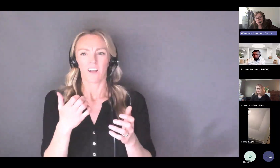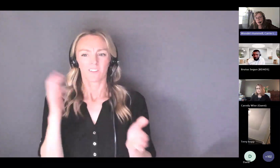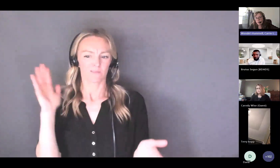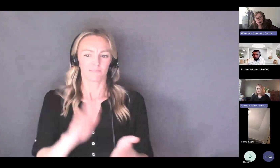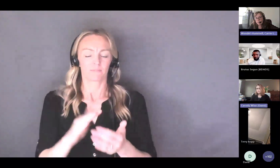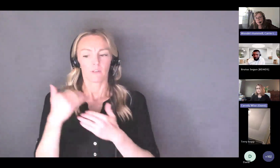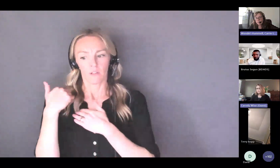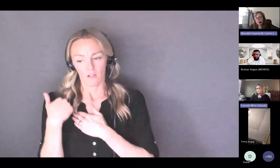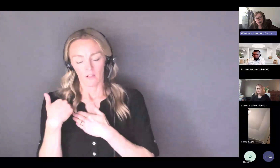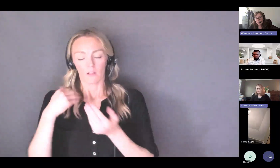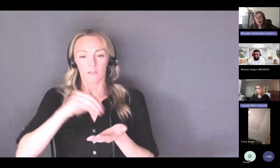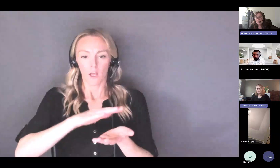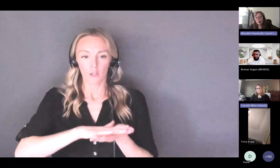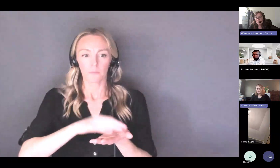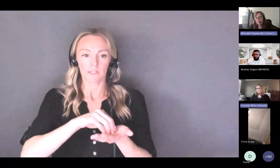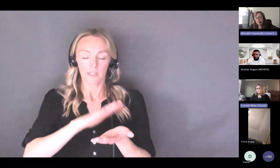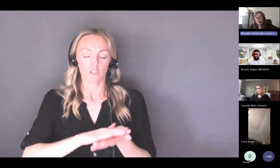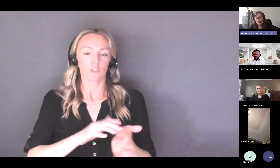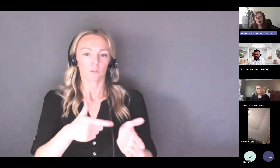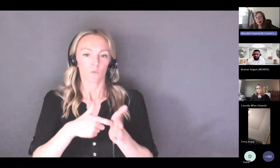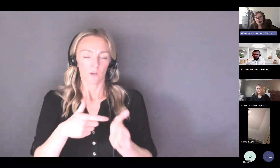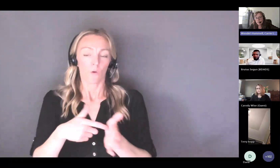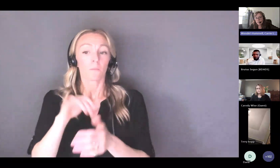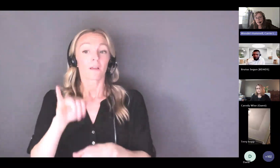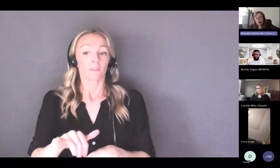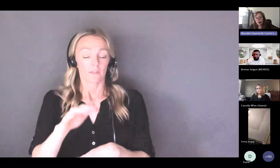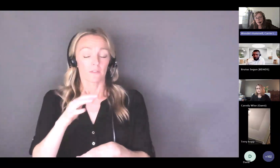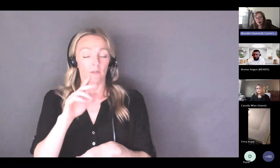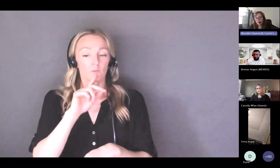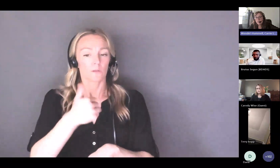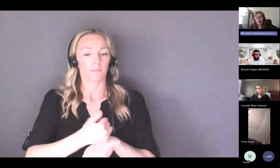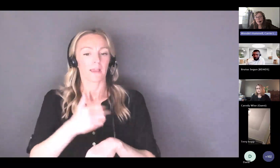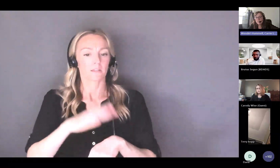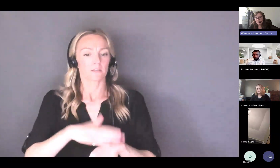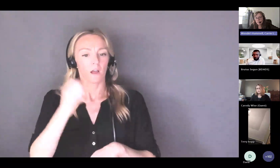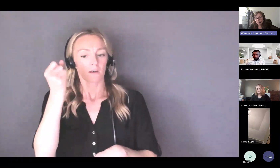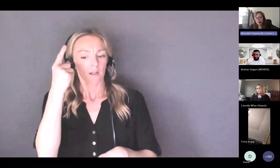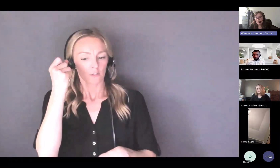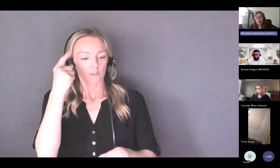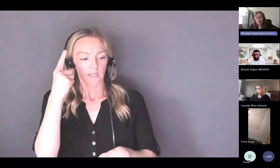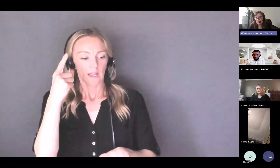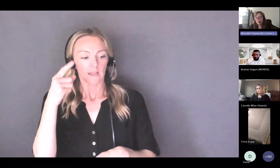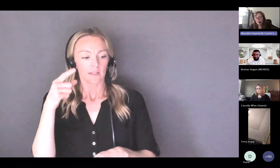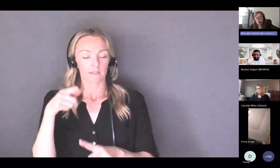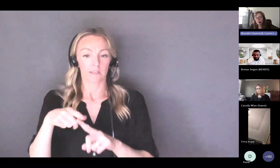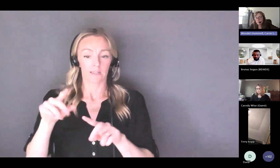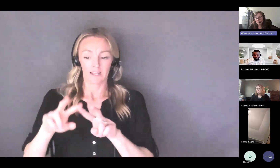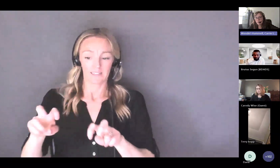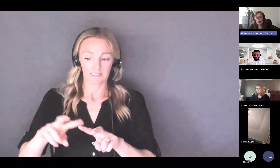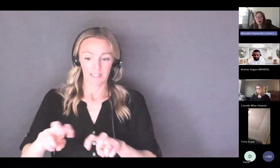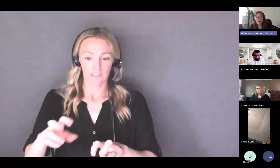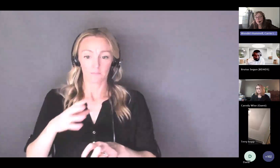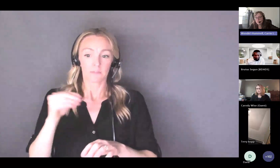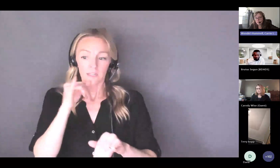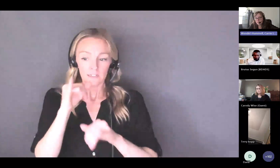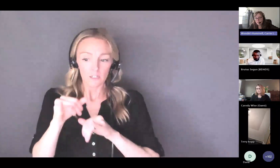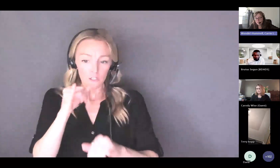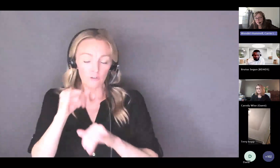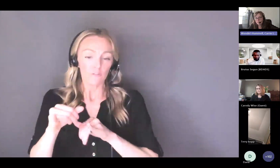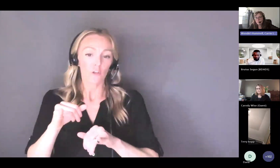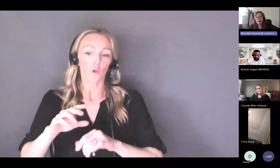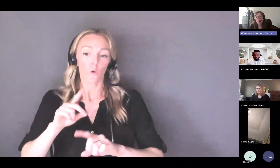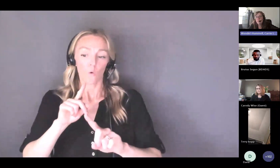documentation requirements. Mhm. That was based on the understanding, however, that the assessment and the assessment interview and the responses